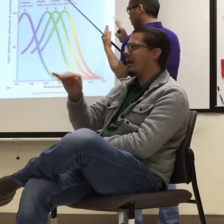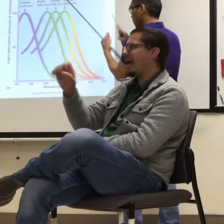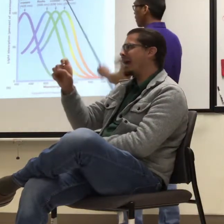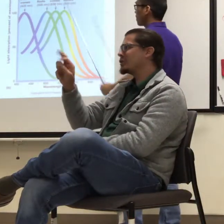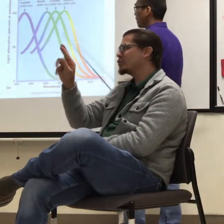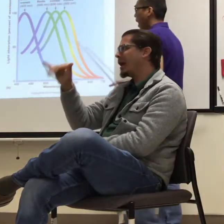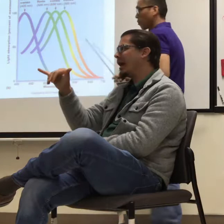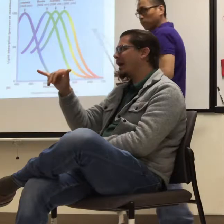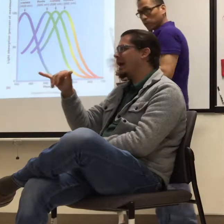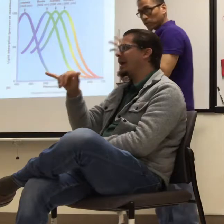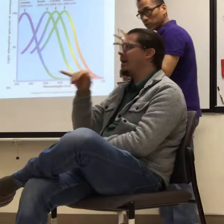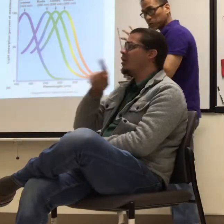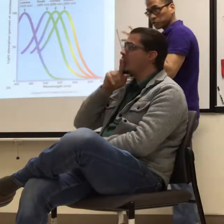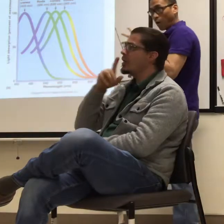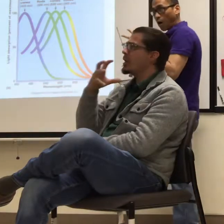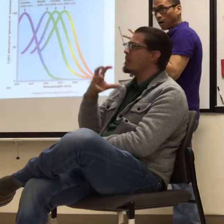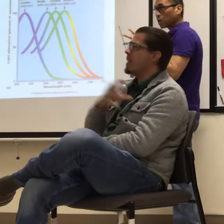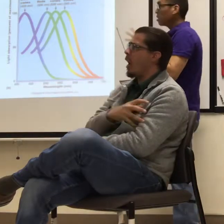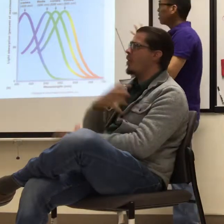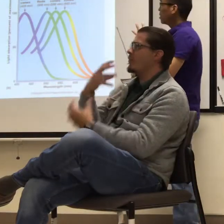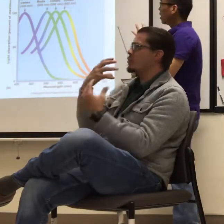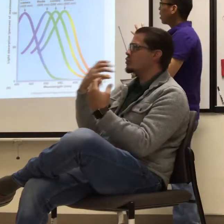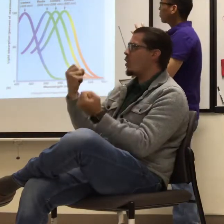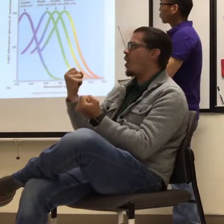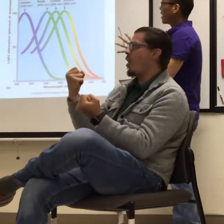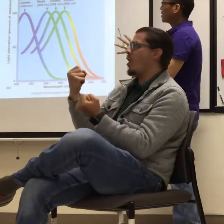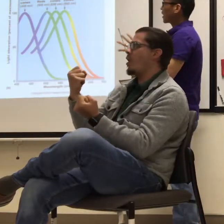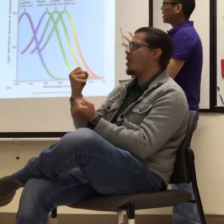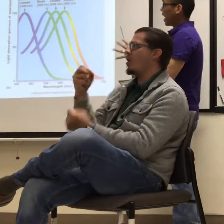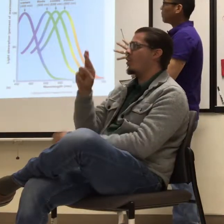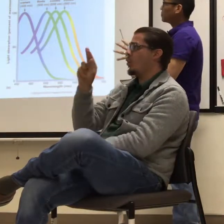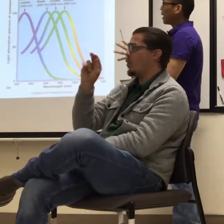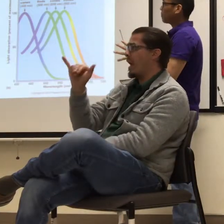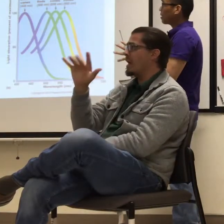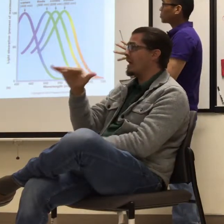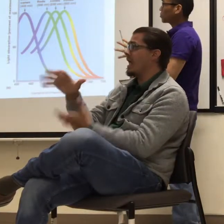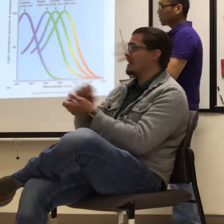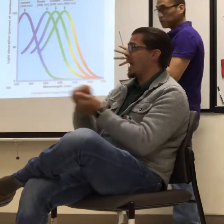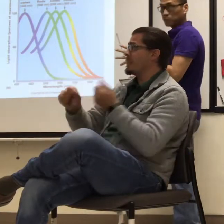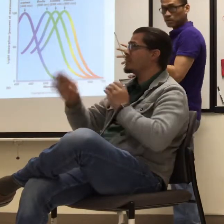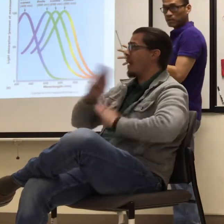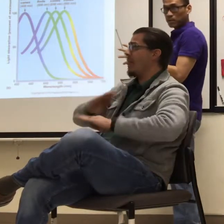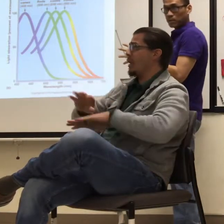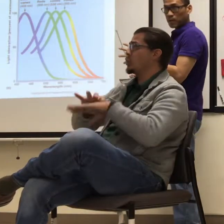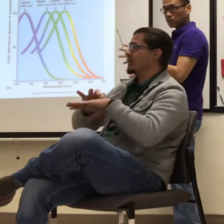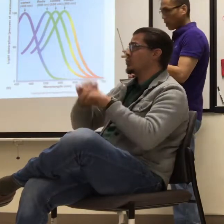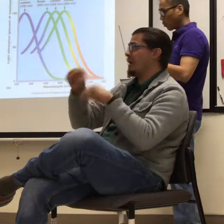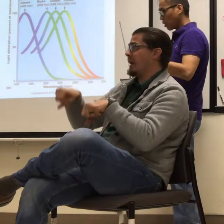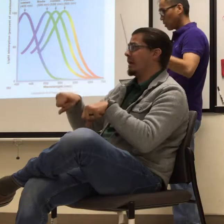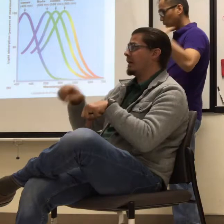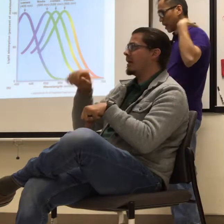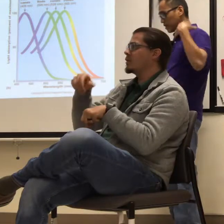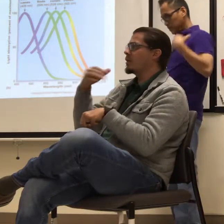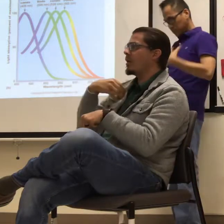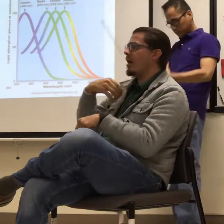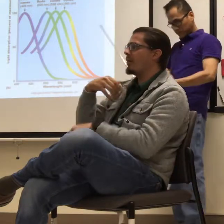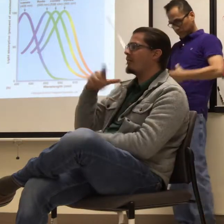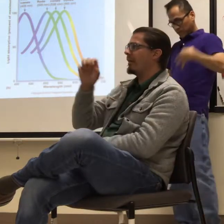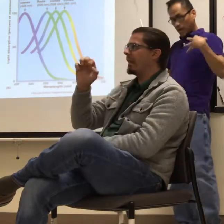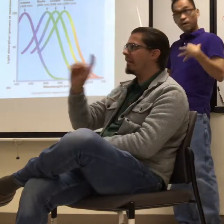frequency, they're very powerful, strong rays that can damage biological tissues. That's why you wear a